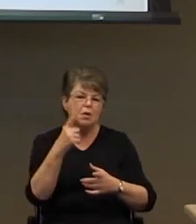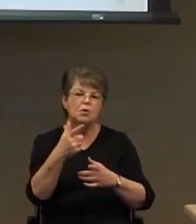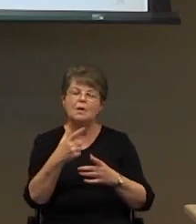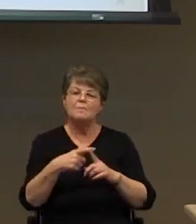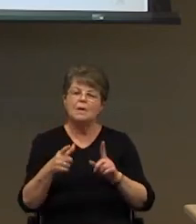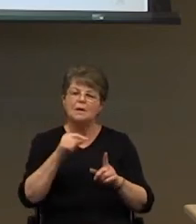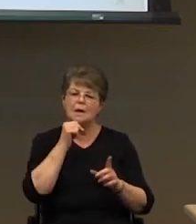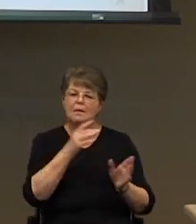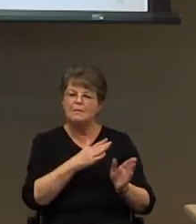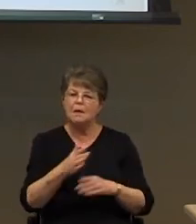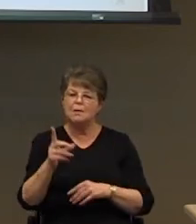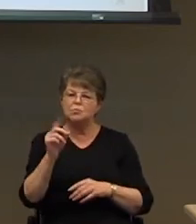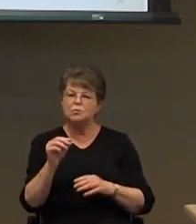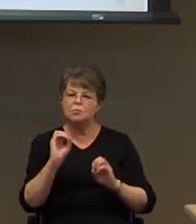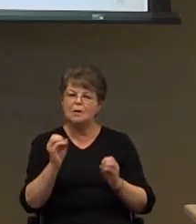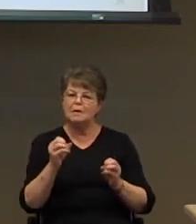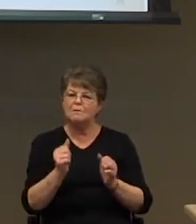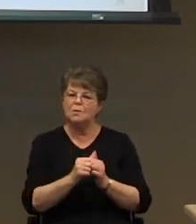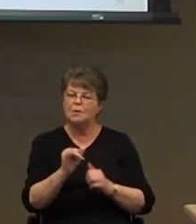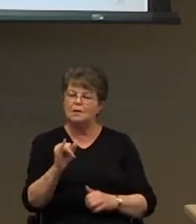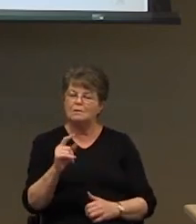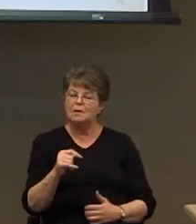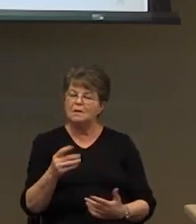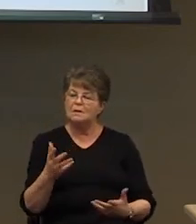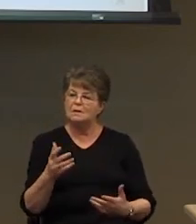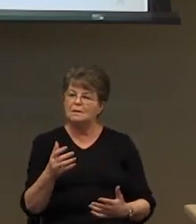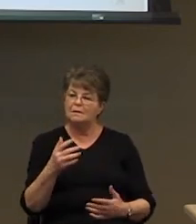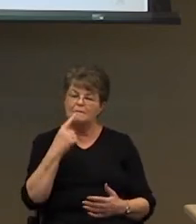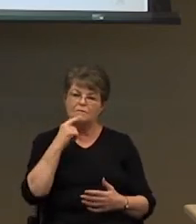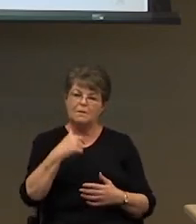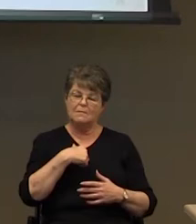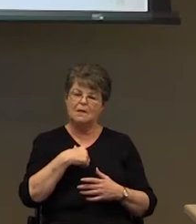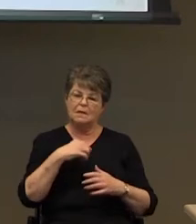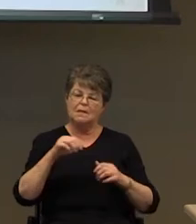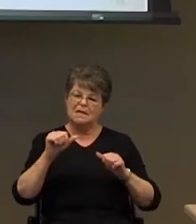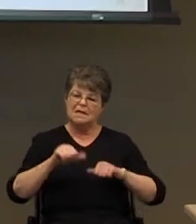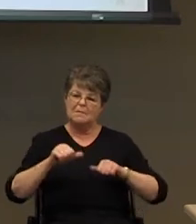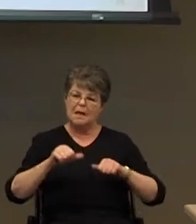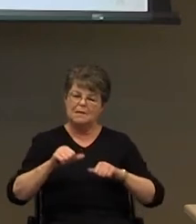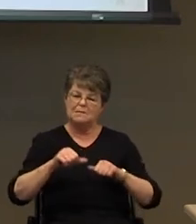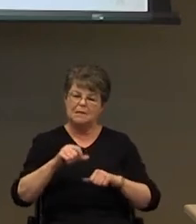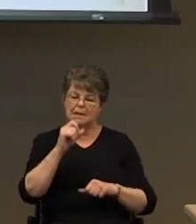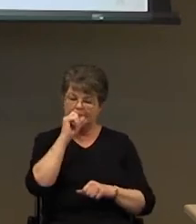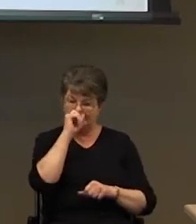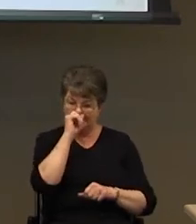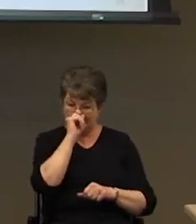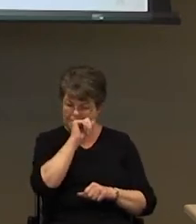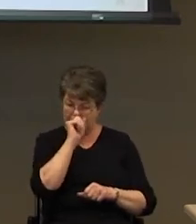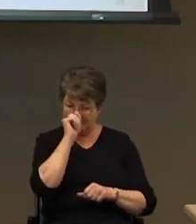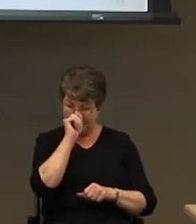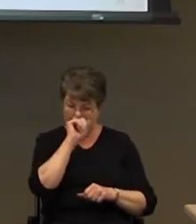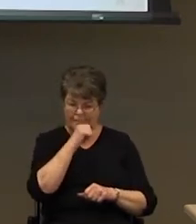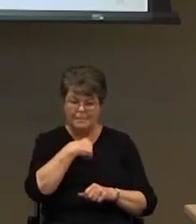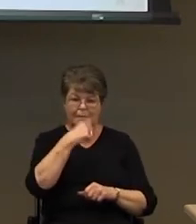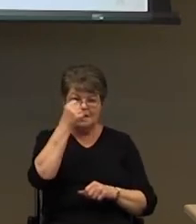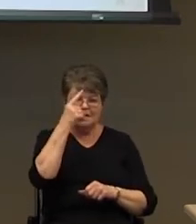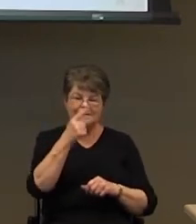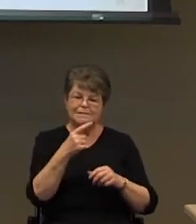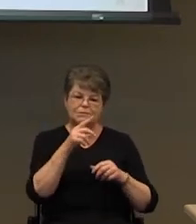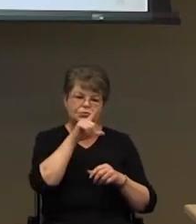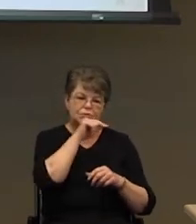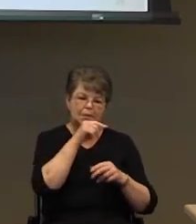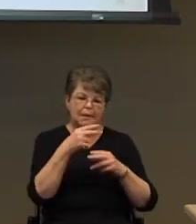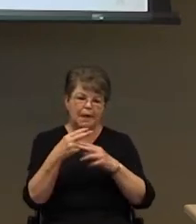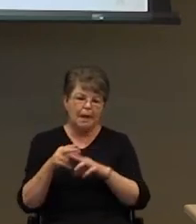ever intent of doing something with it. So for me, capacity. You know, and I understand it's a chicken or egg thing,